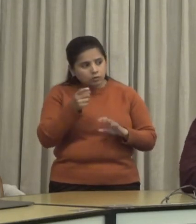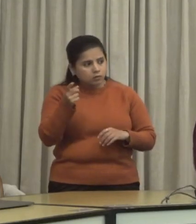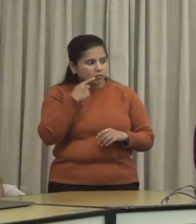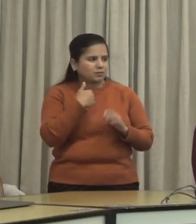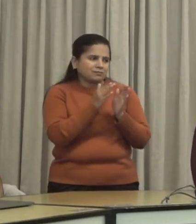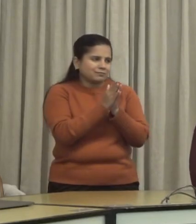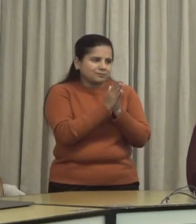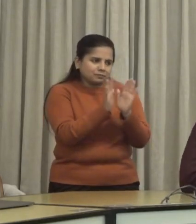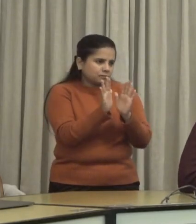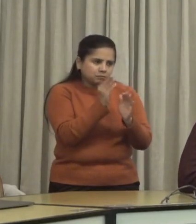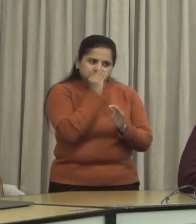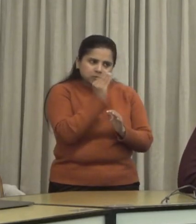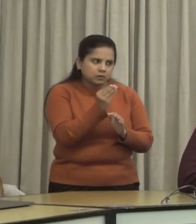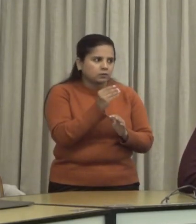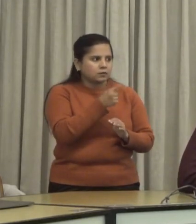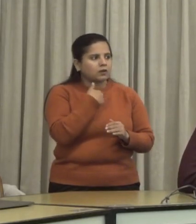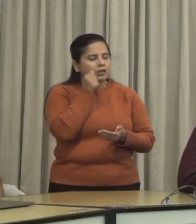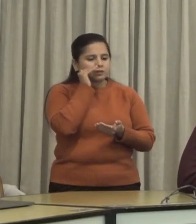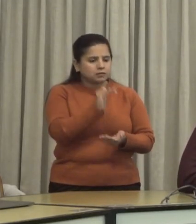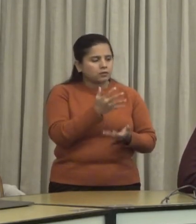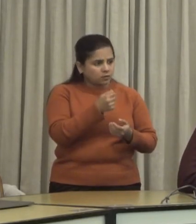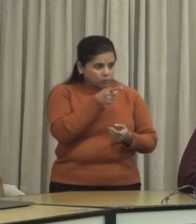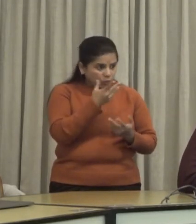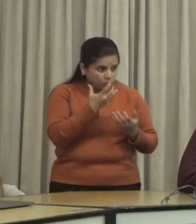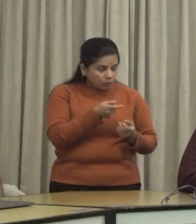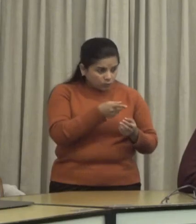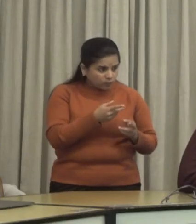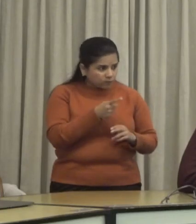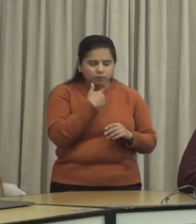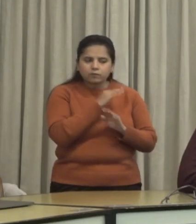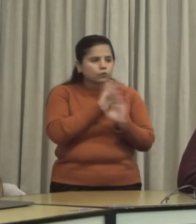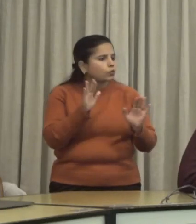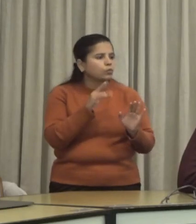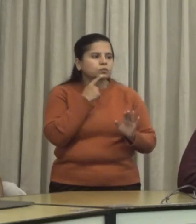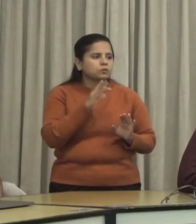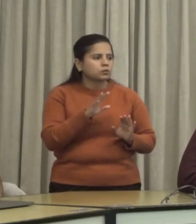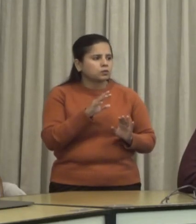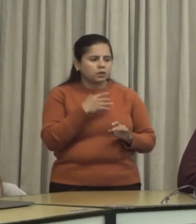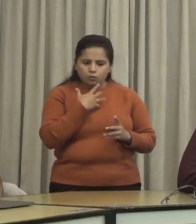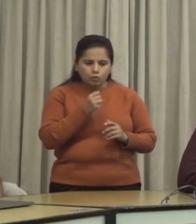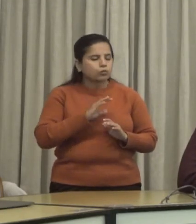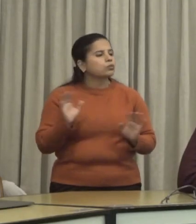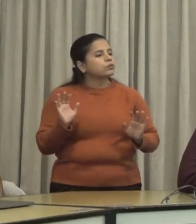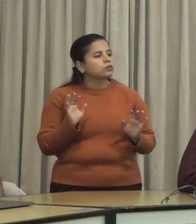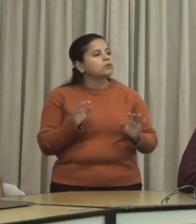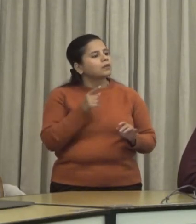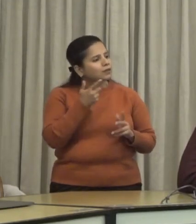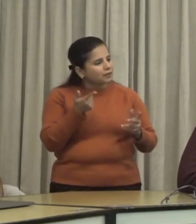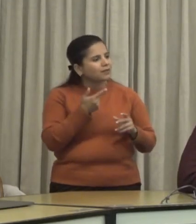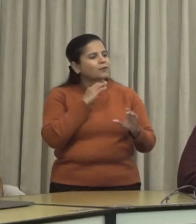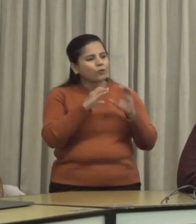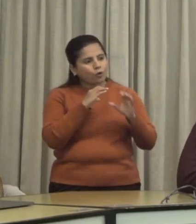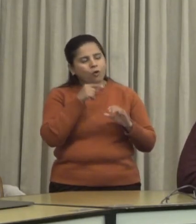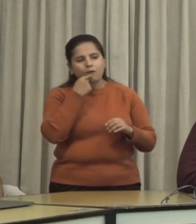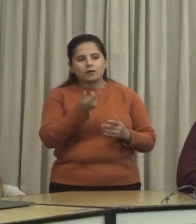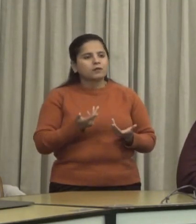say, "Mujhe maaf karo." Then I ask the son, "Did you know this?" And they're like, "No, we didn't know this." So this conversation needs,